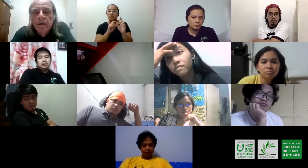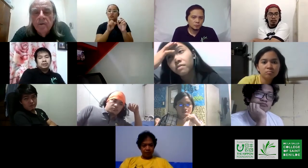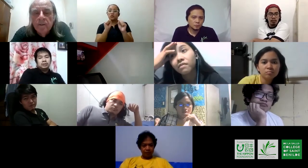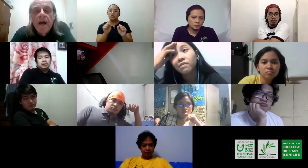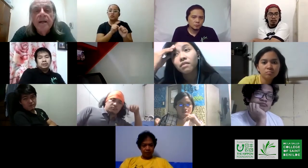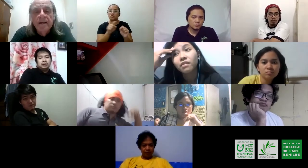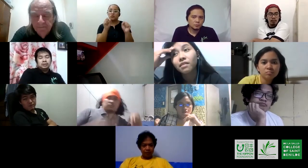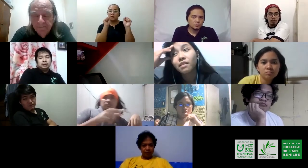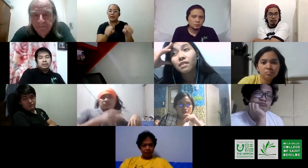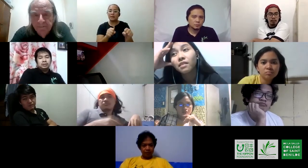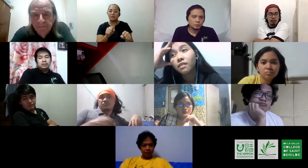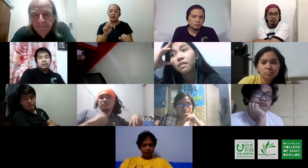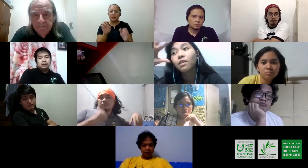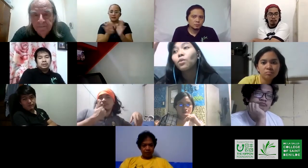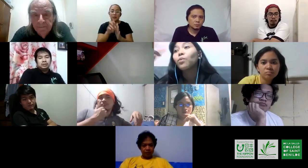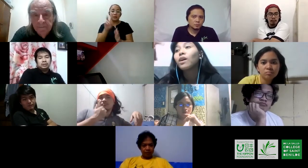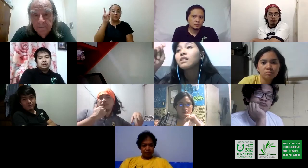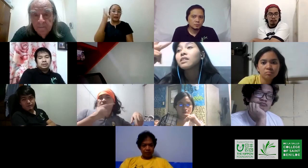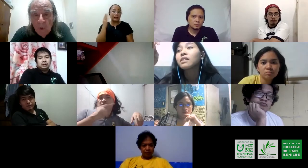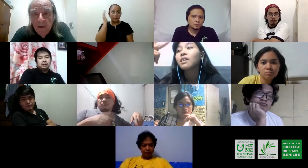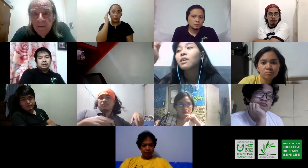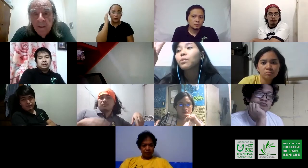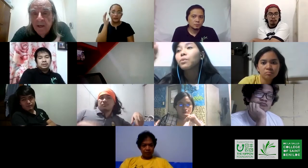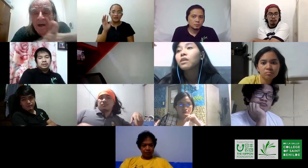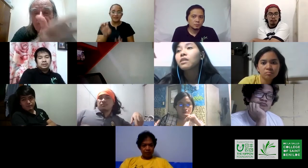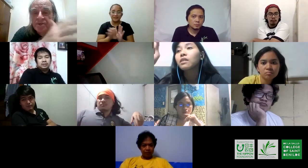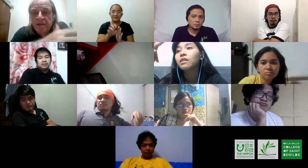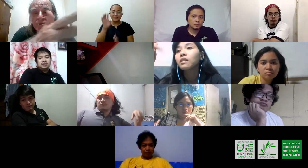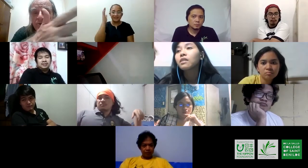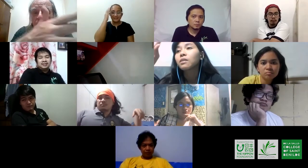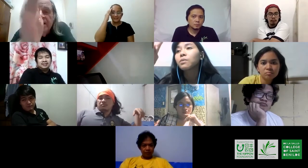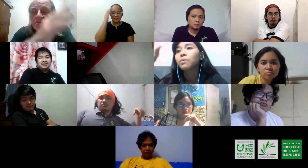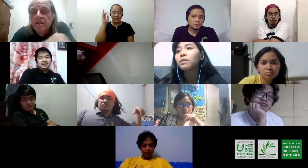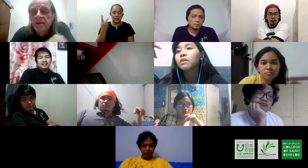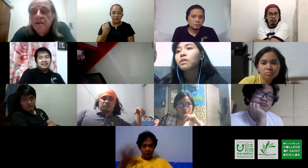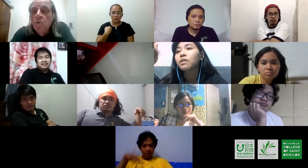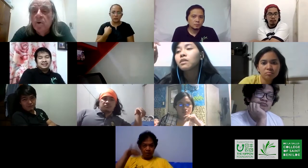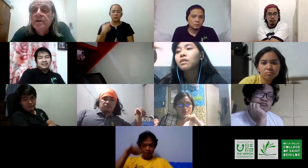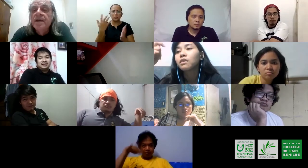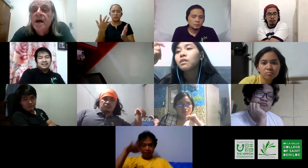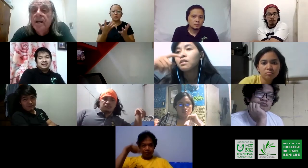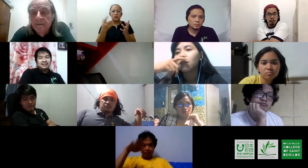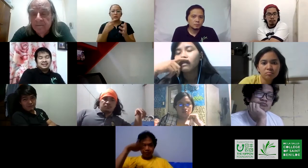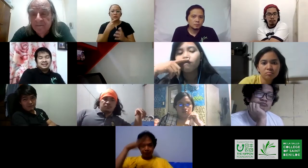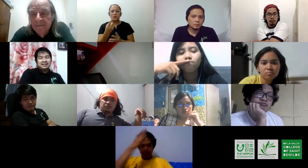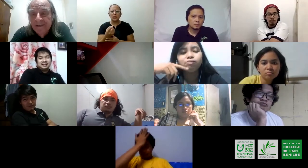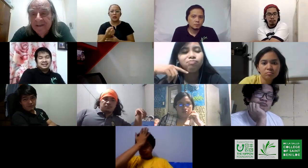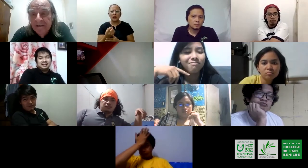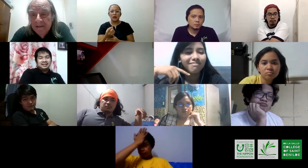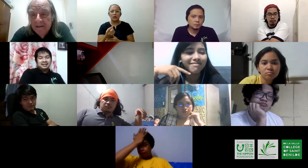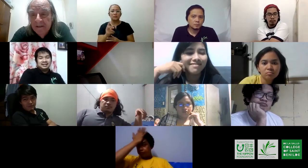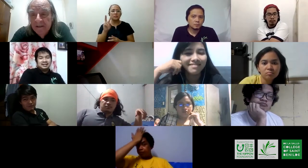Kyla knows, Kyla, right? And in conversation, you may say nothing more than Kyla.